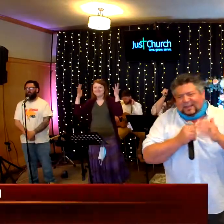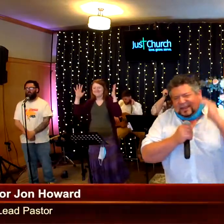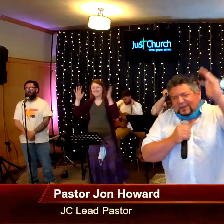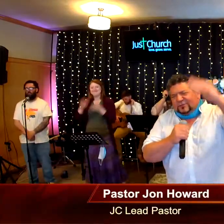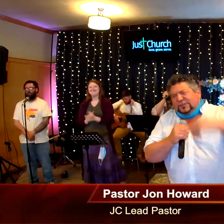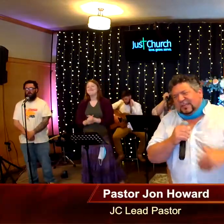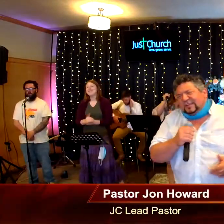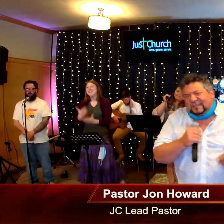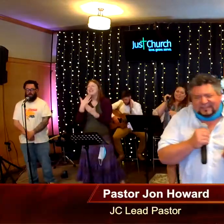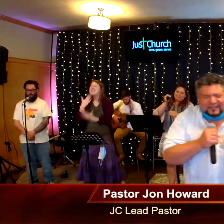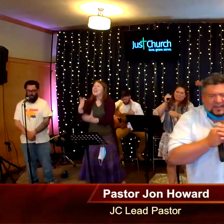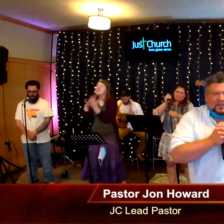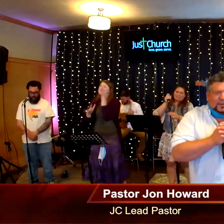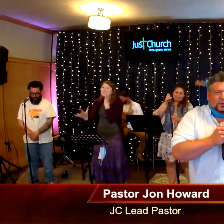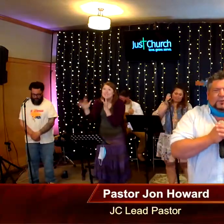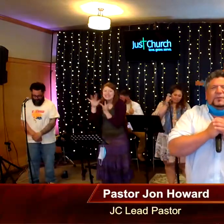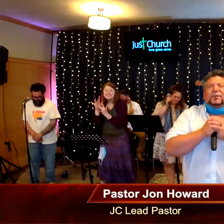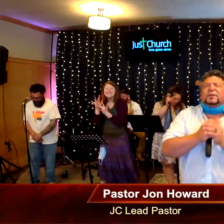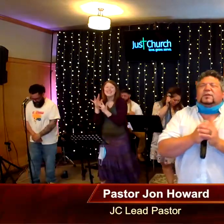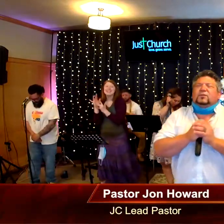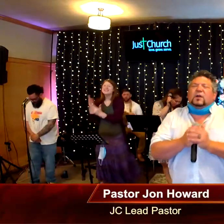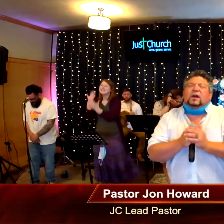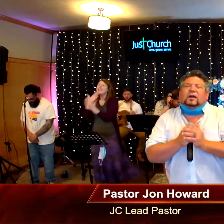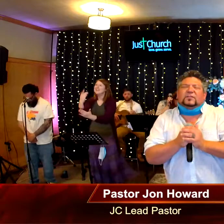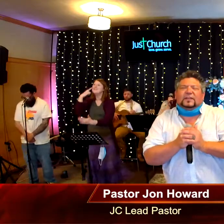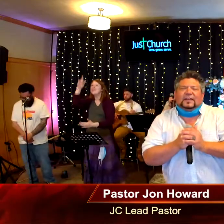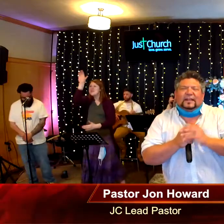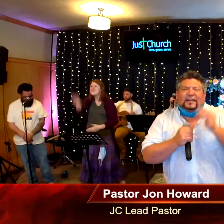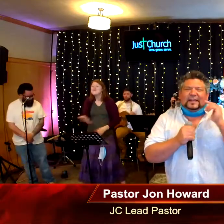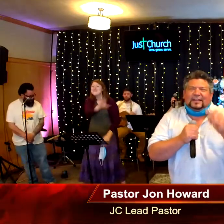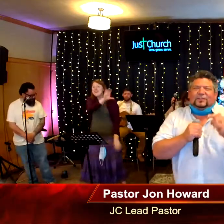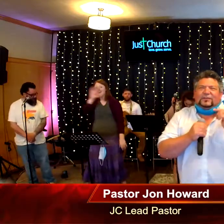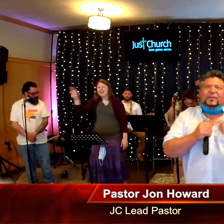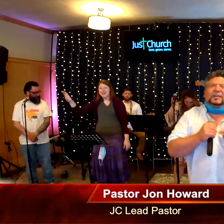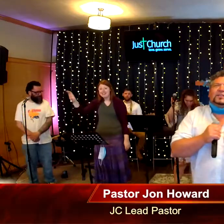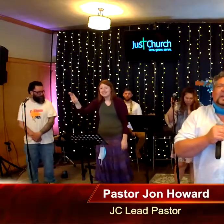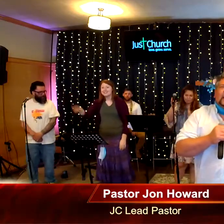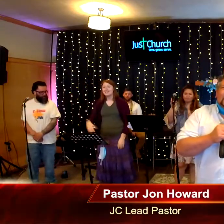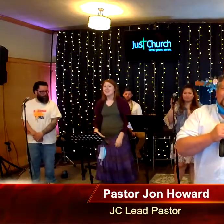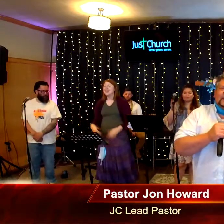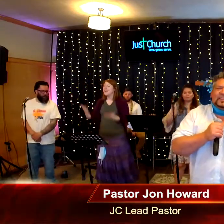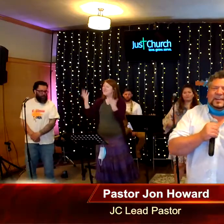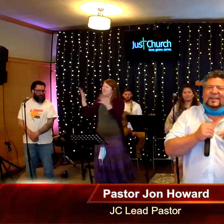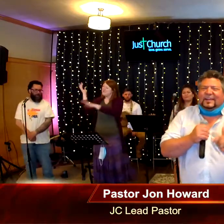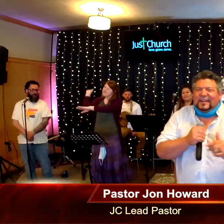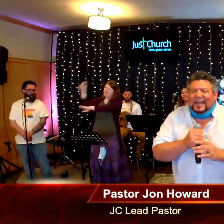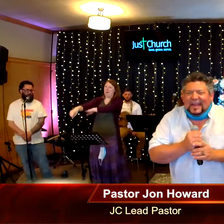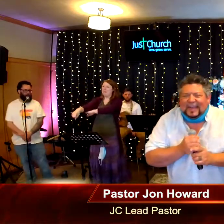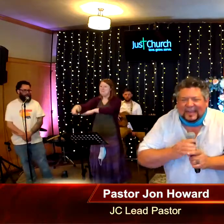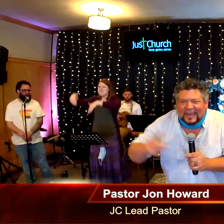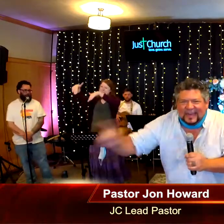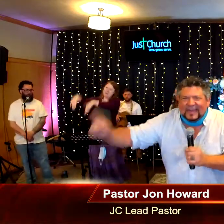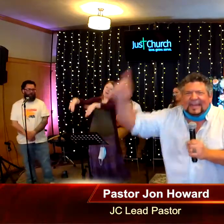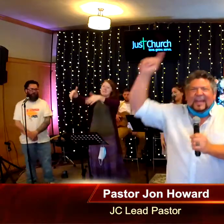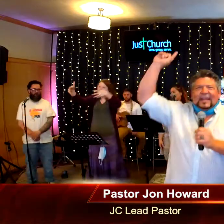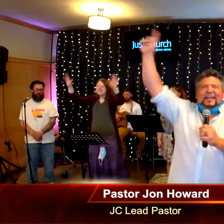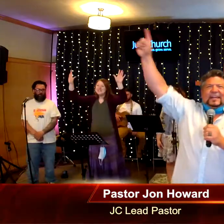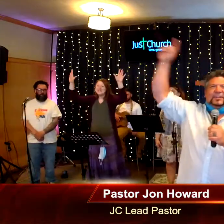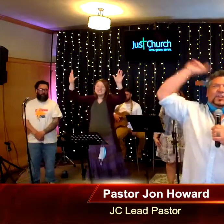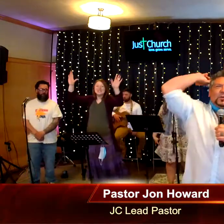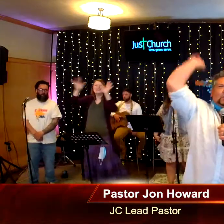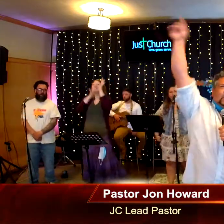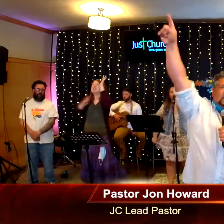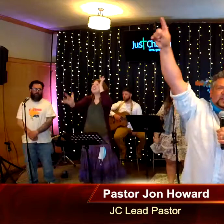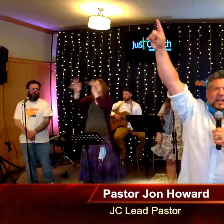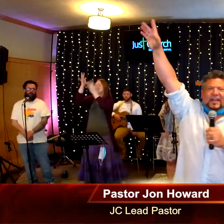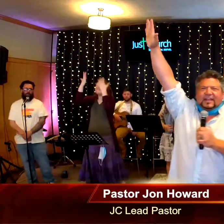Man, thank you, Jesus. Thank you for the cross. It is finished. It is done. And he